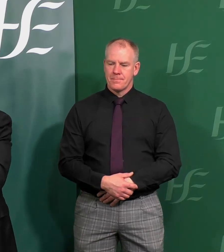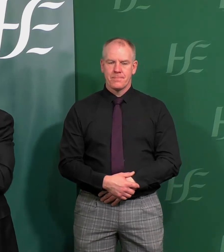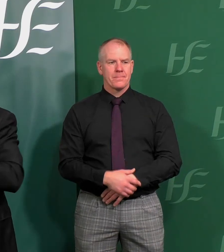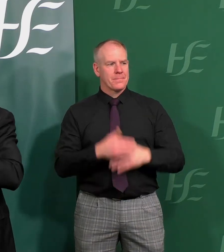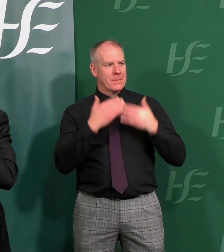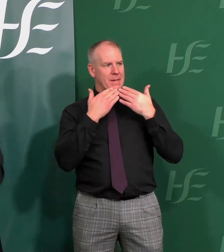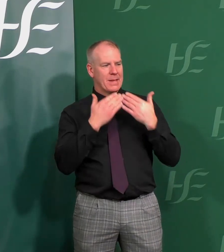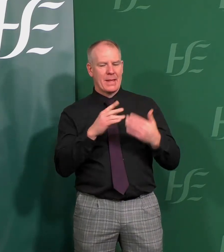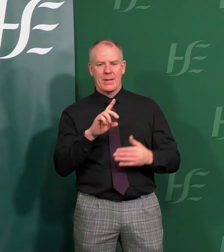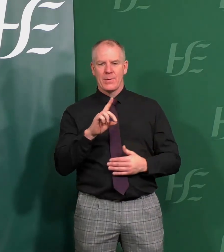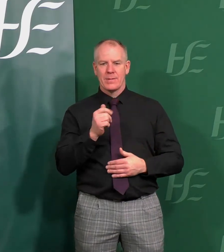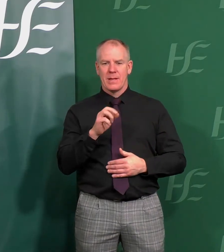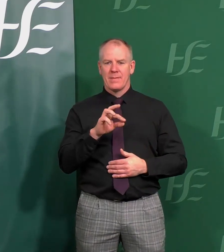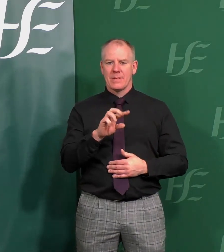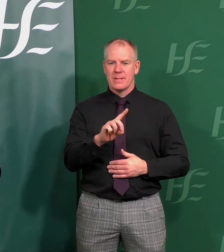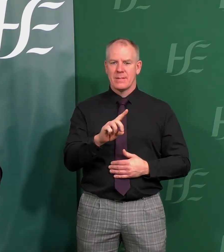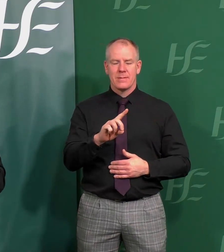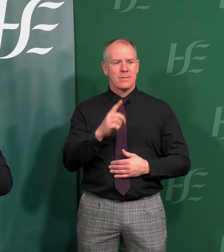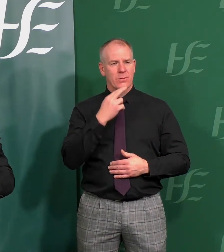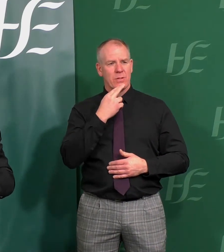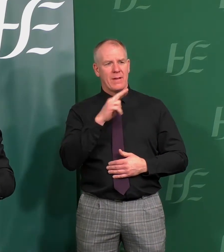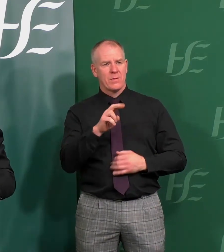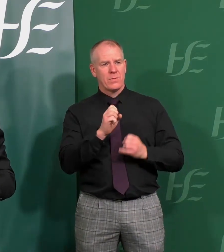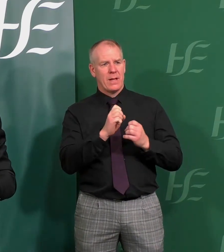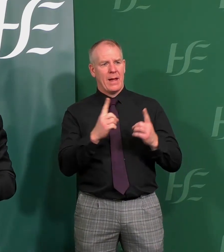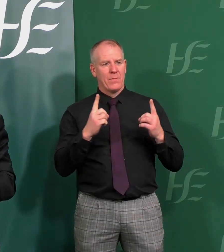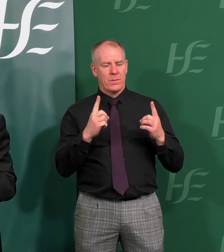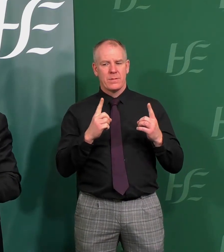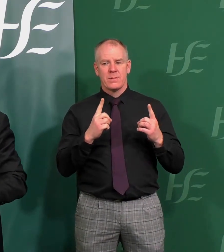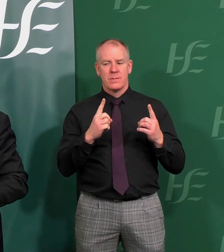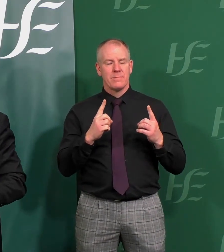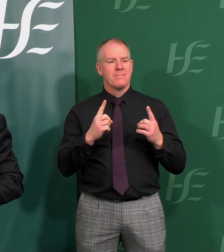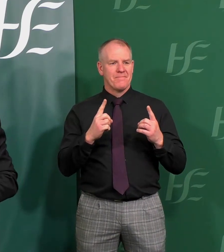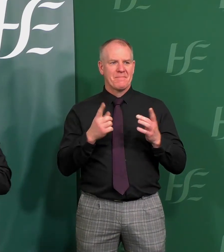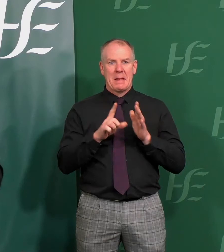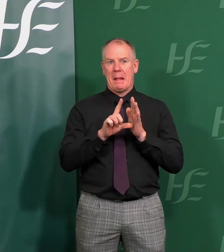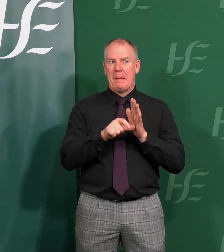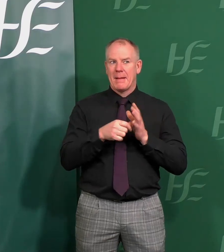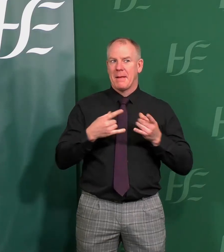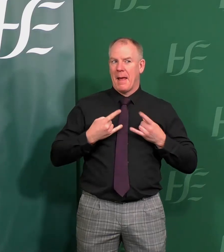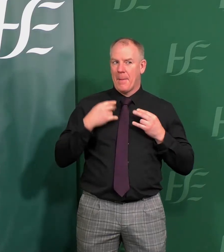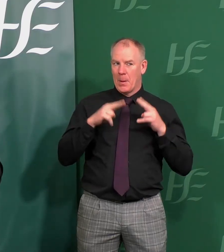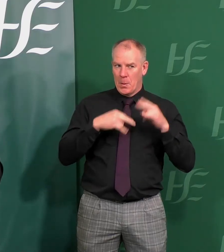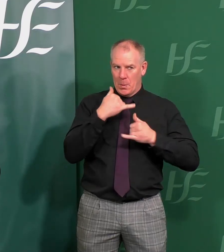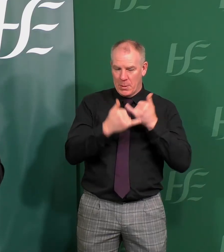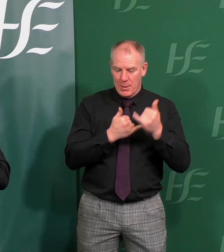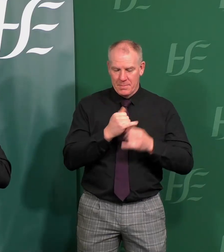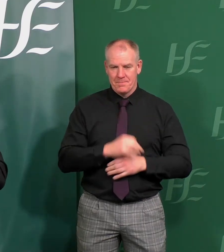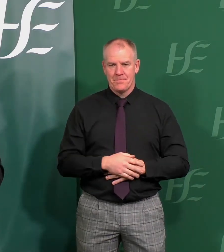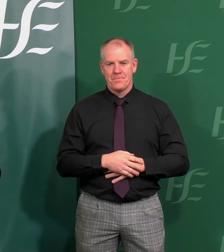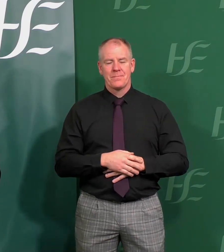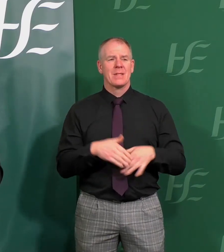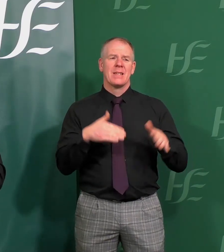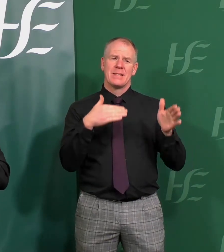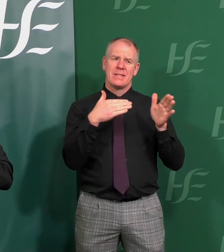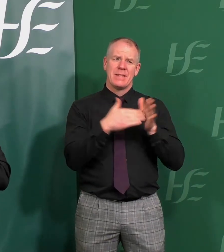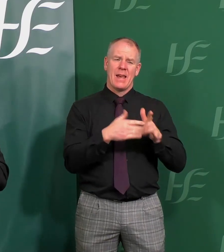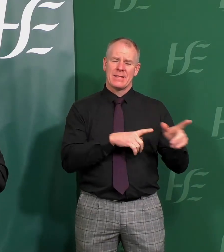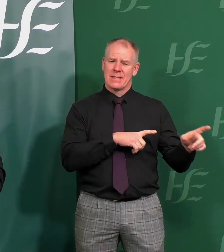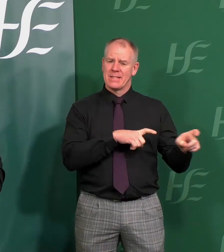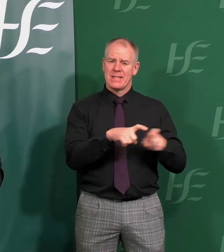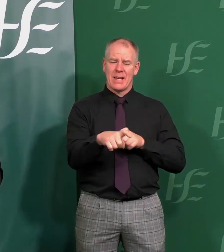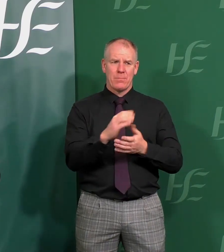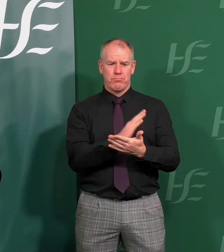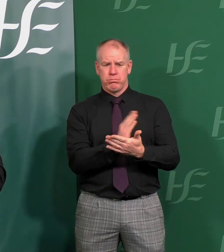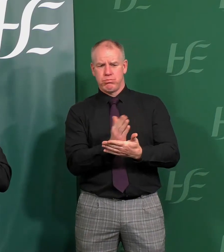Thanks, David. And good afternoon, everybody. And belated Happy New Year. There's no doubt that we're still in a very uncertain